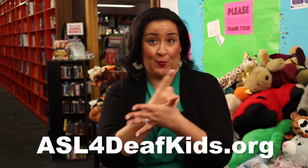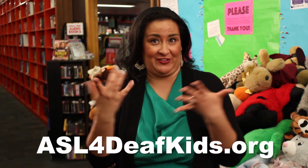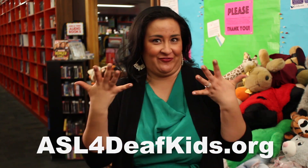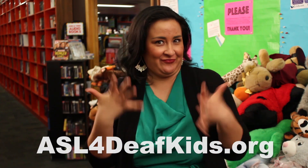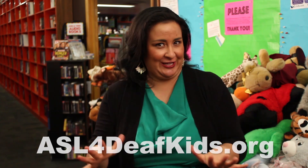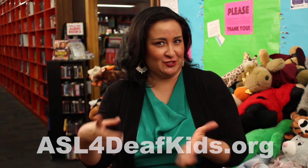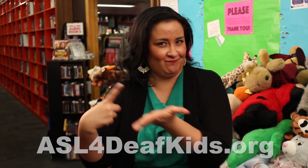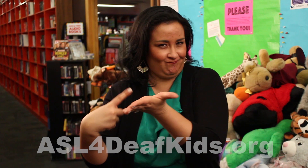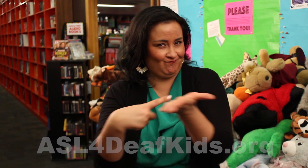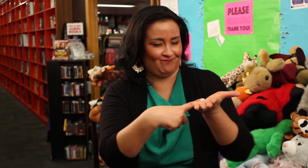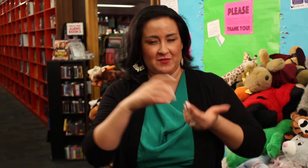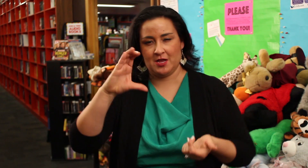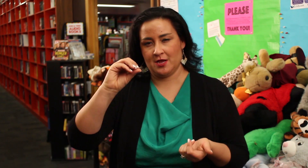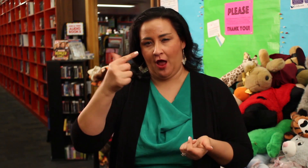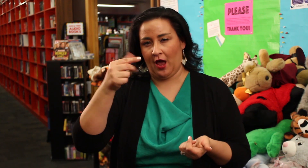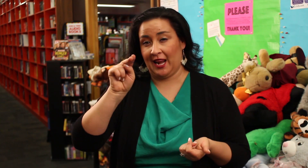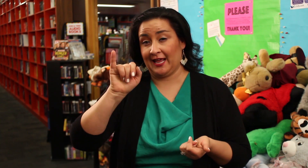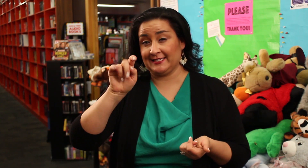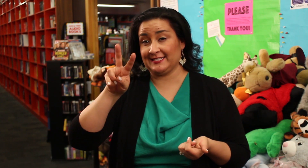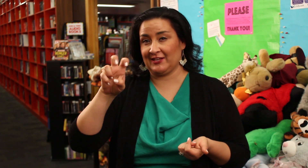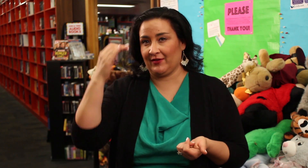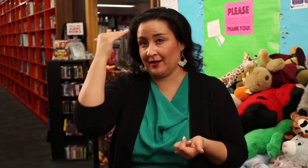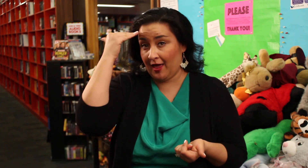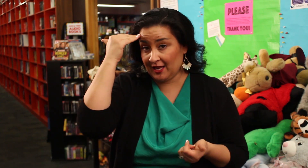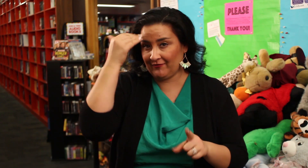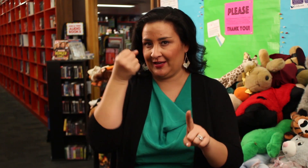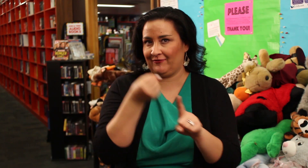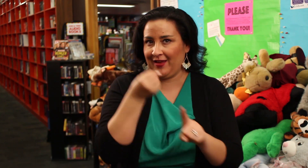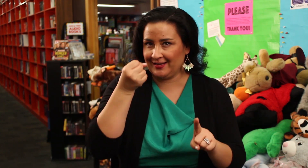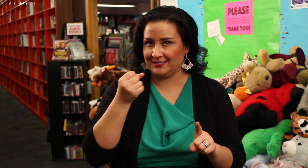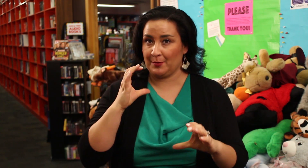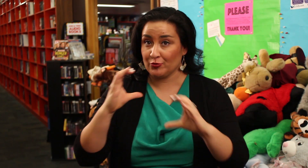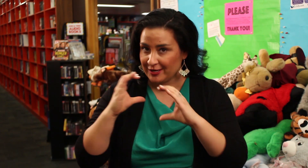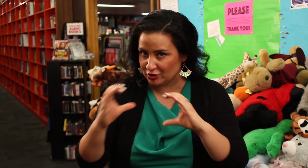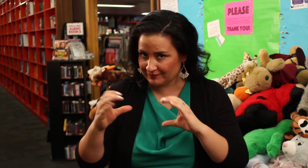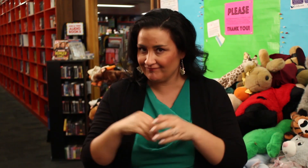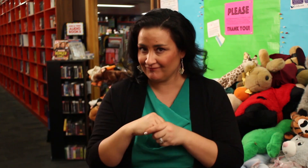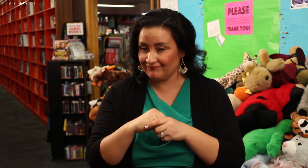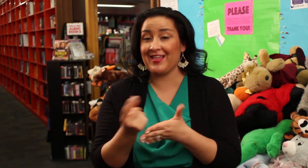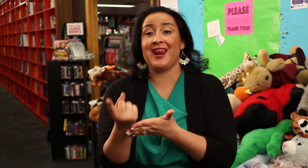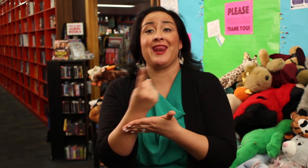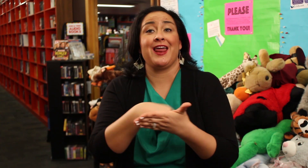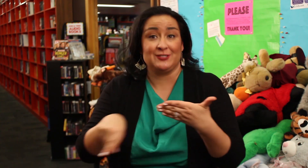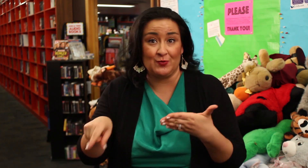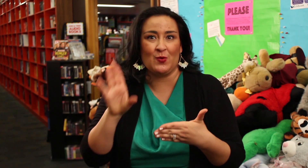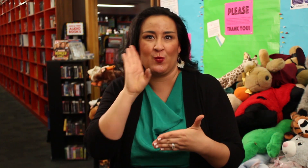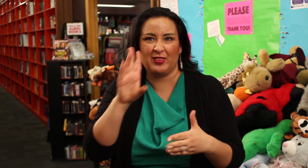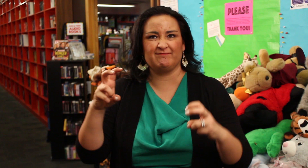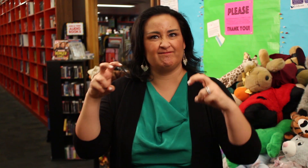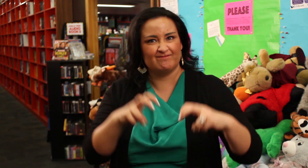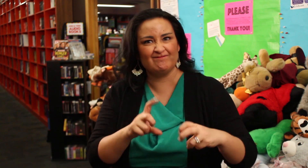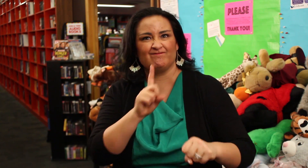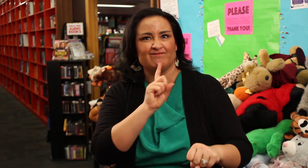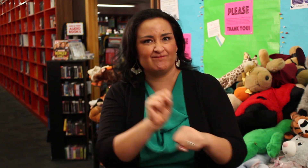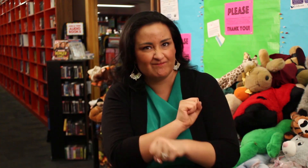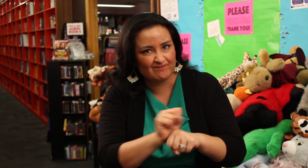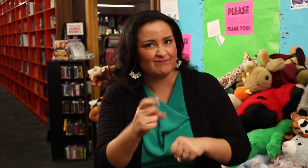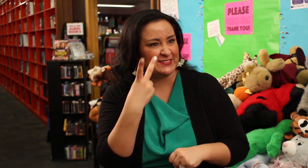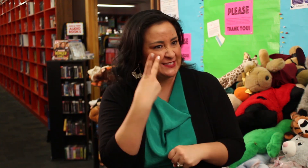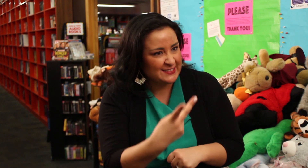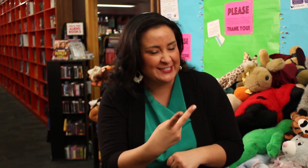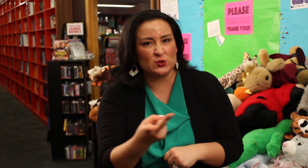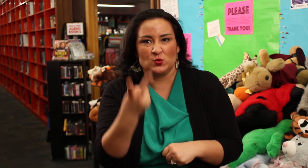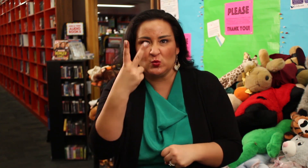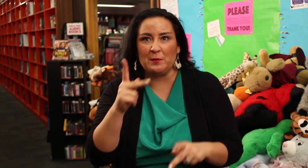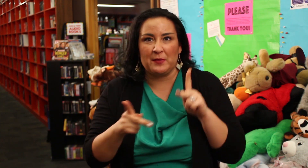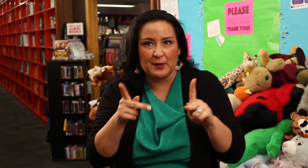ASL4DeafKids.org. This week, we discuss the cognitive effects of communication, and next week, we'll see it in action as